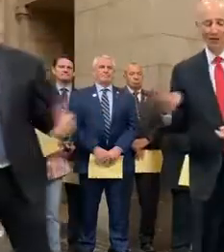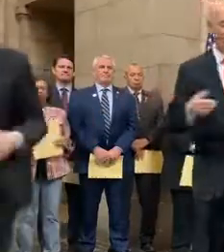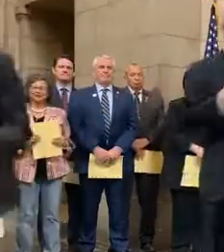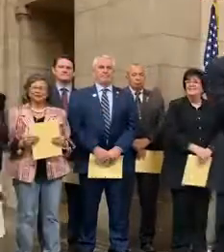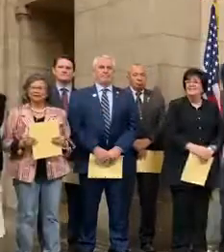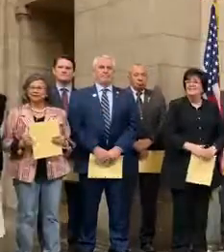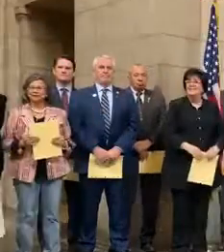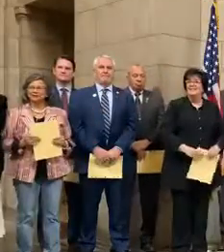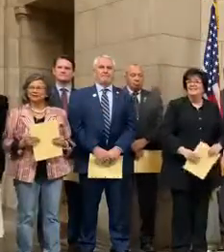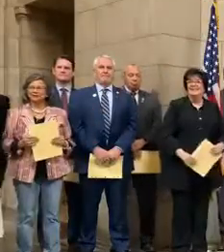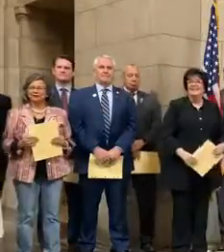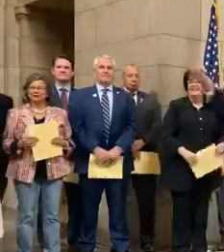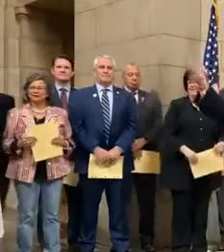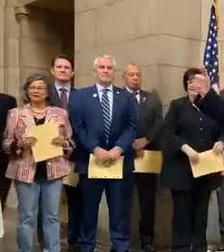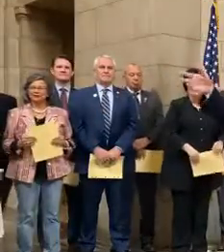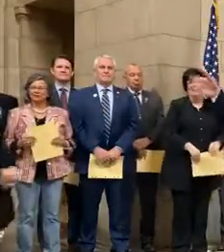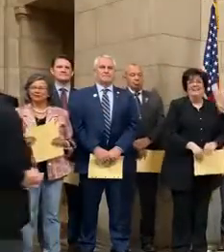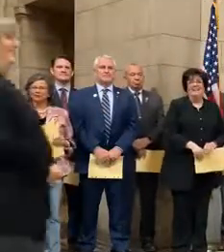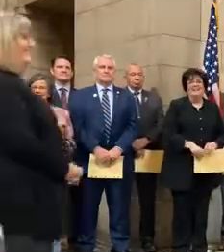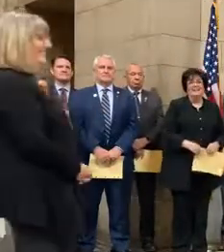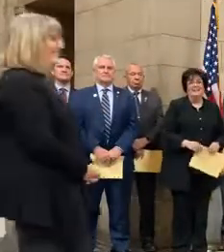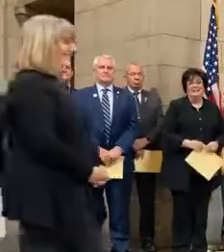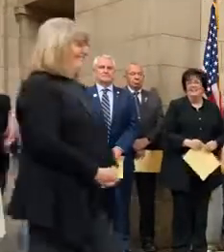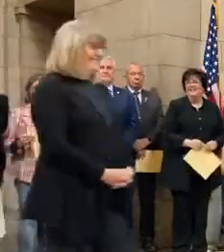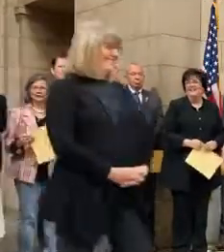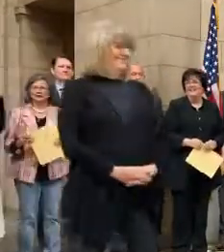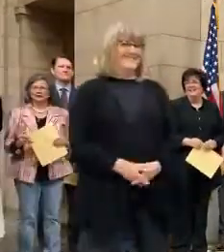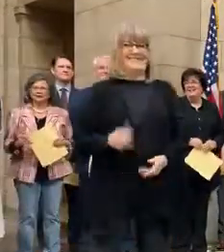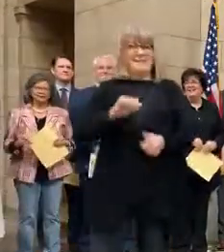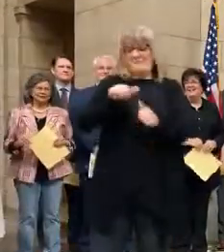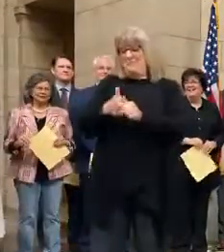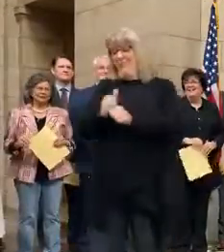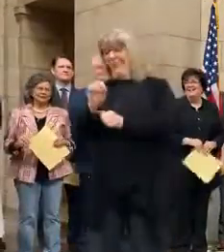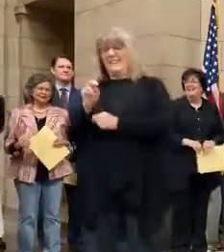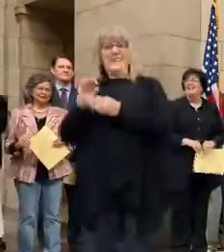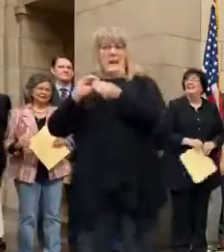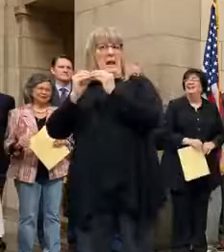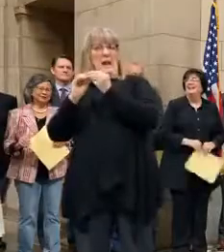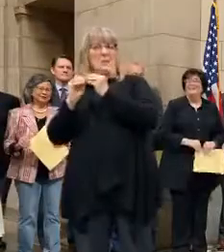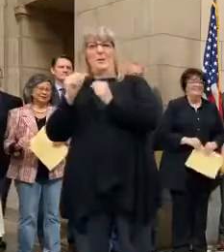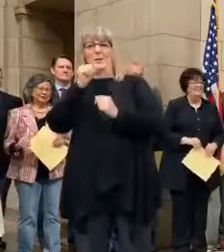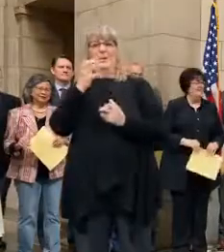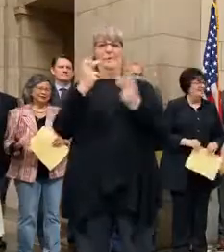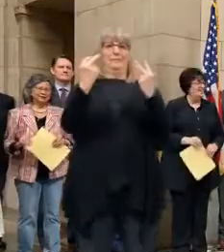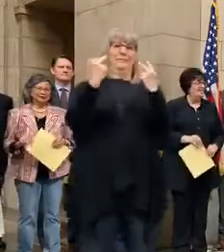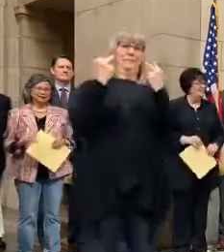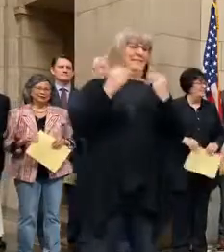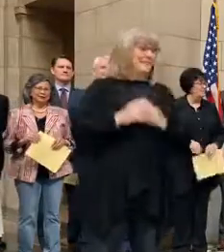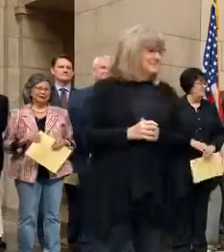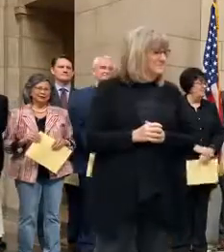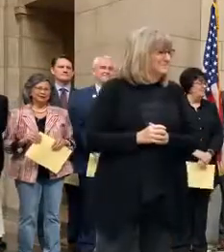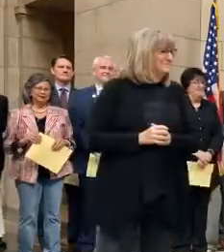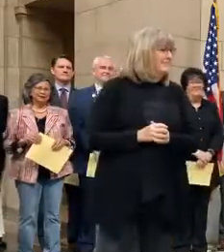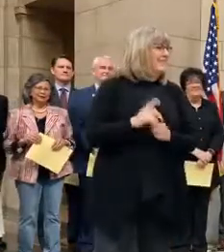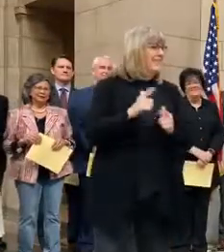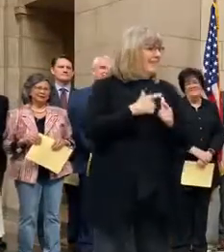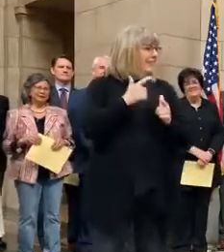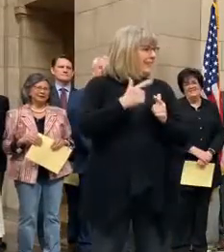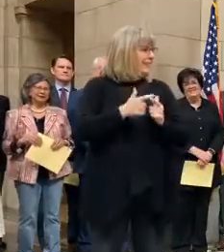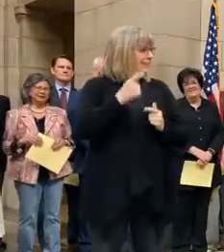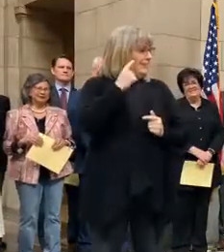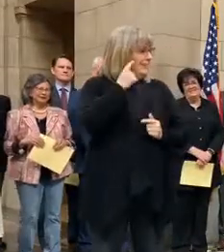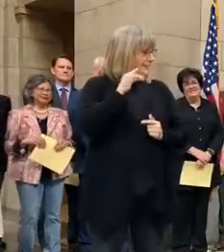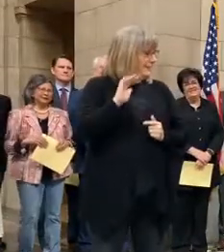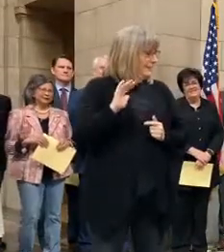Picture. I know you're not very good at this. Budget guys, they're always behind the scenes with the numbers, so they're not used to getting all the credit here. And then